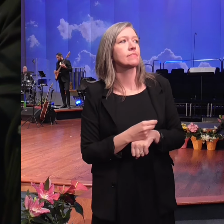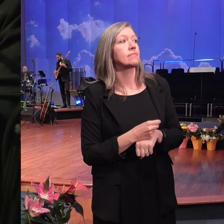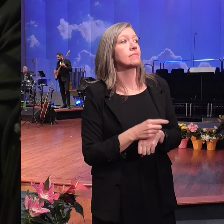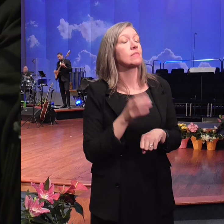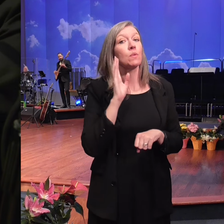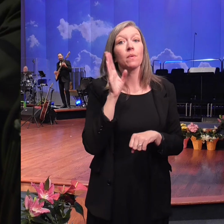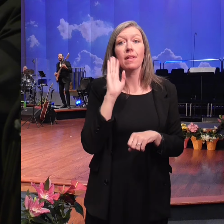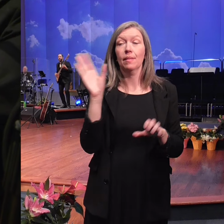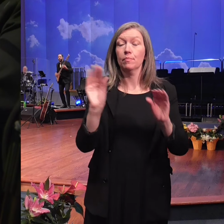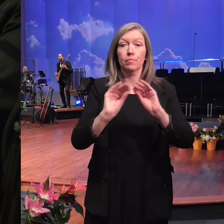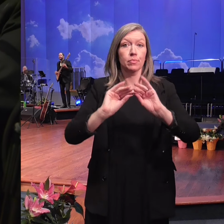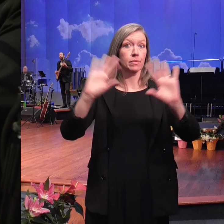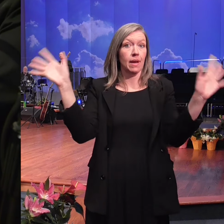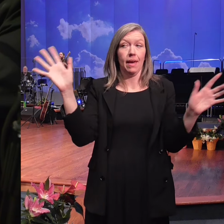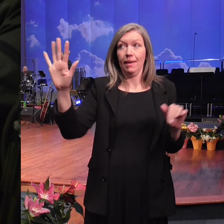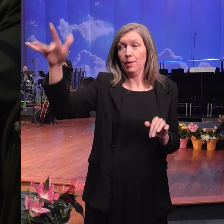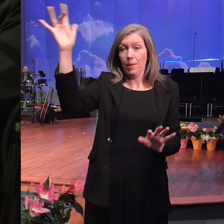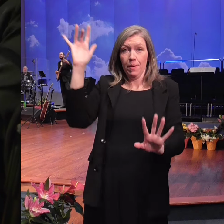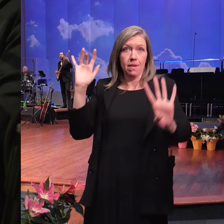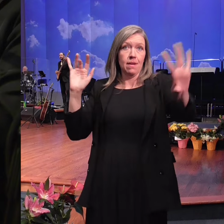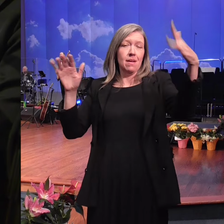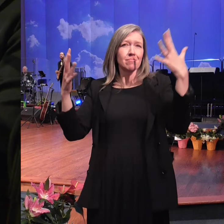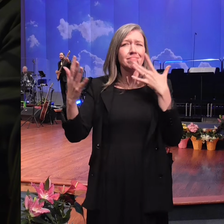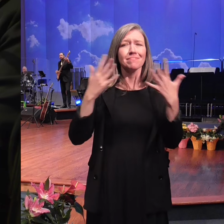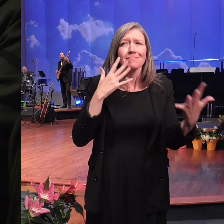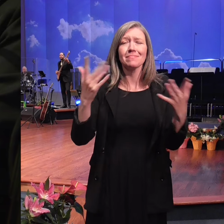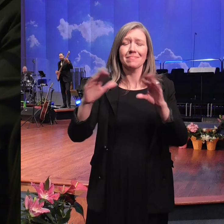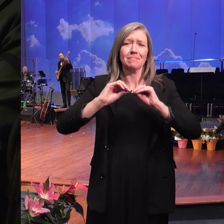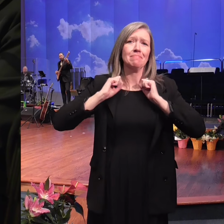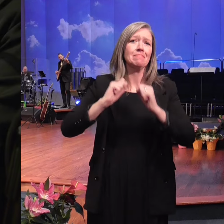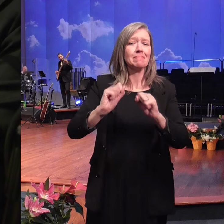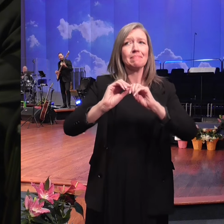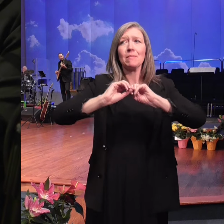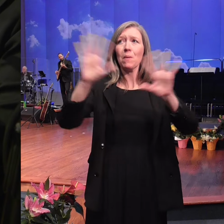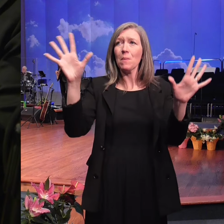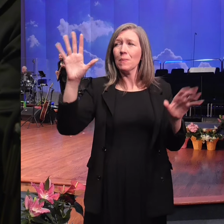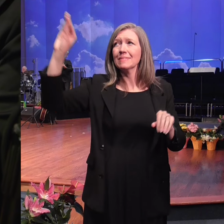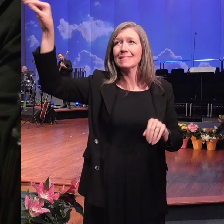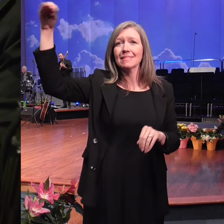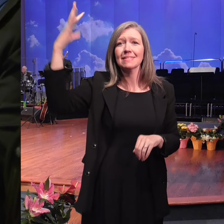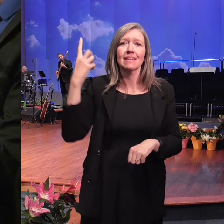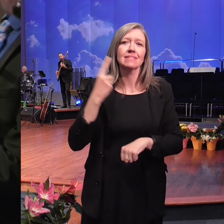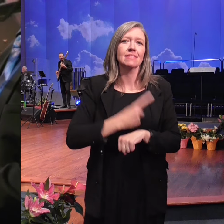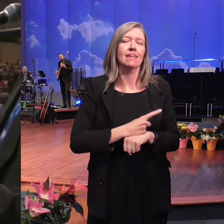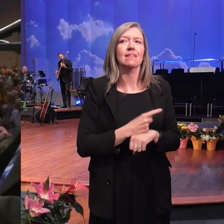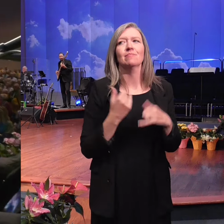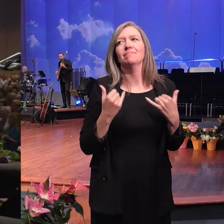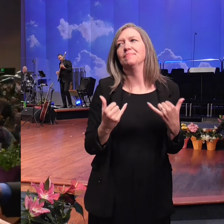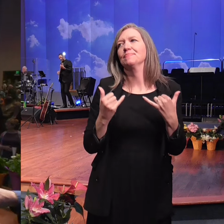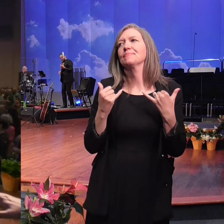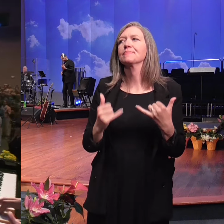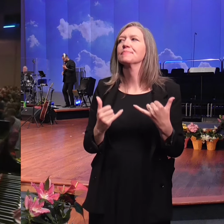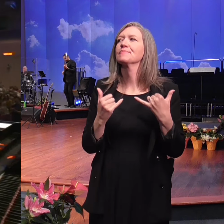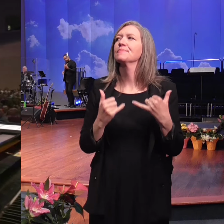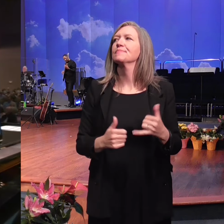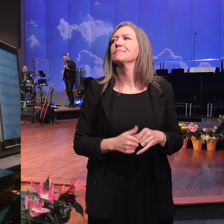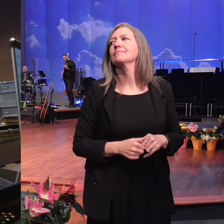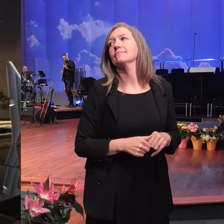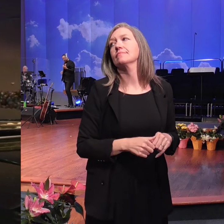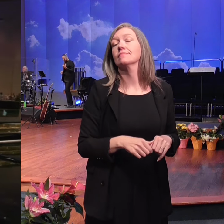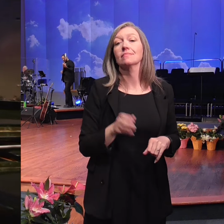It's gonna be a bright, bright, bright, bright sunshiny day.